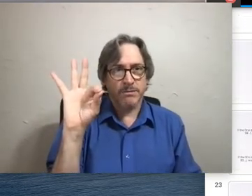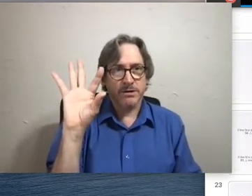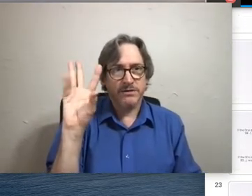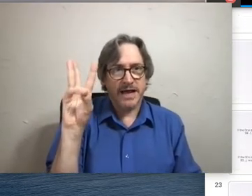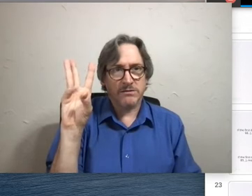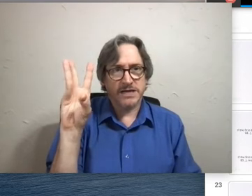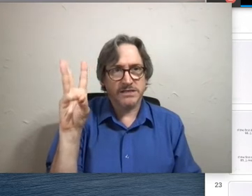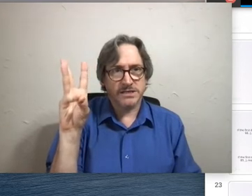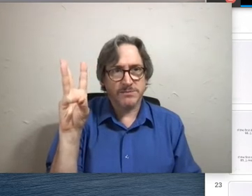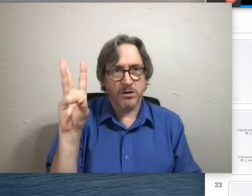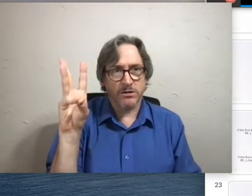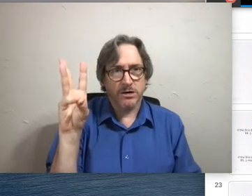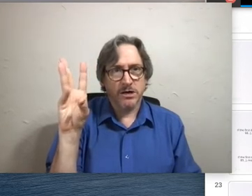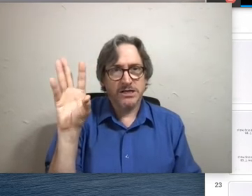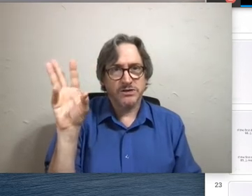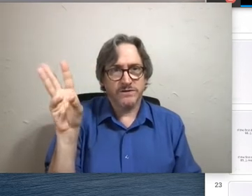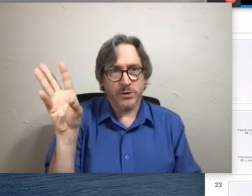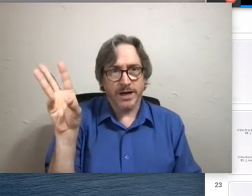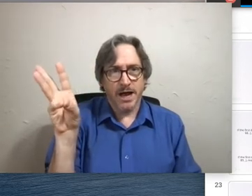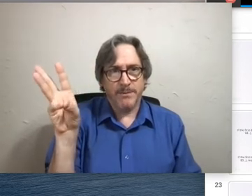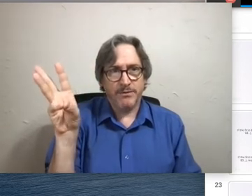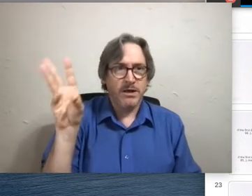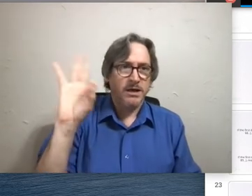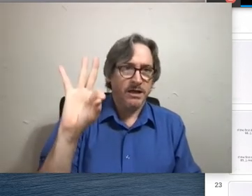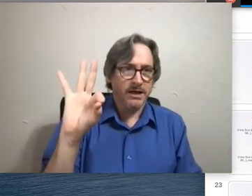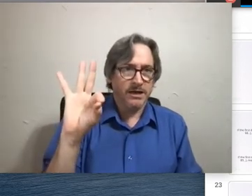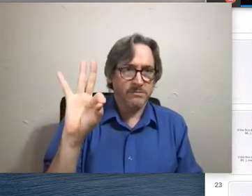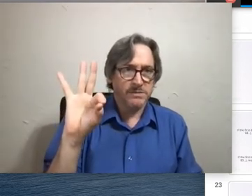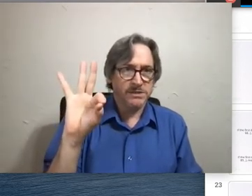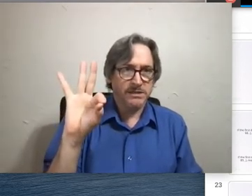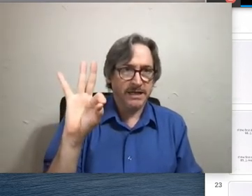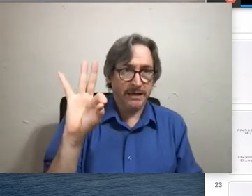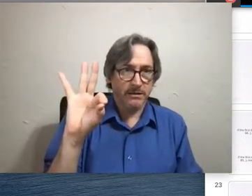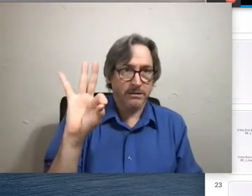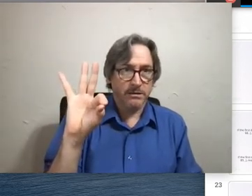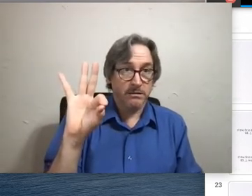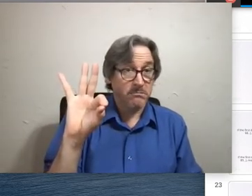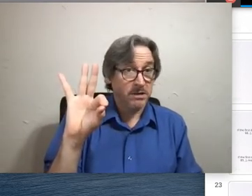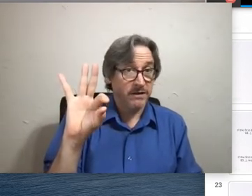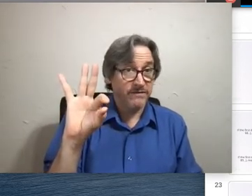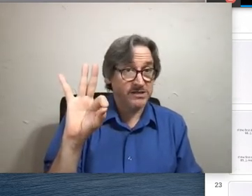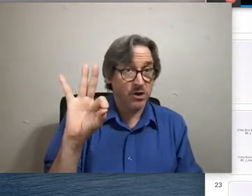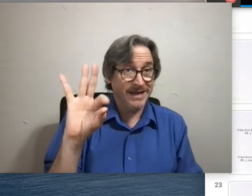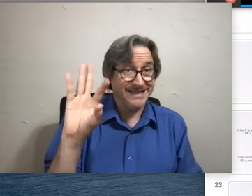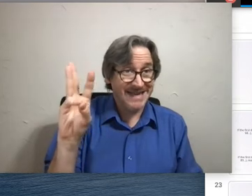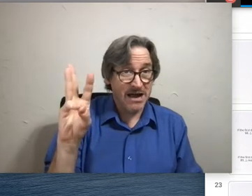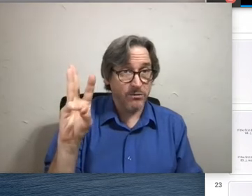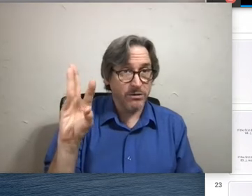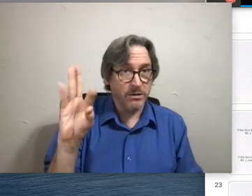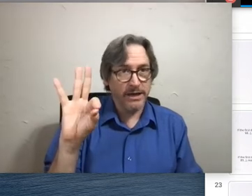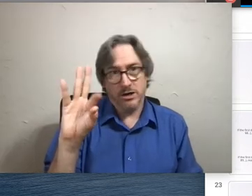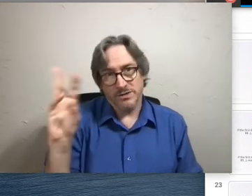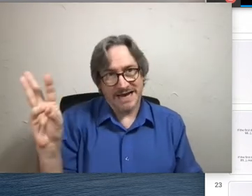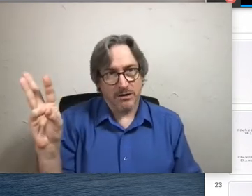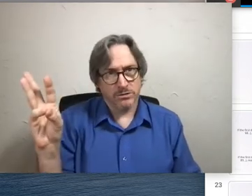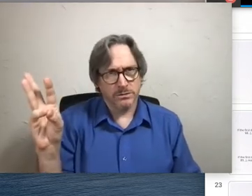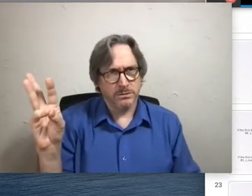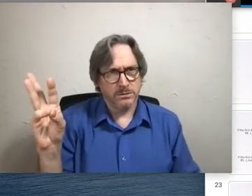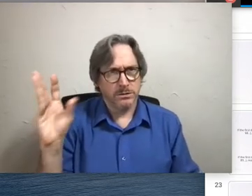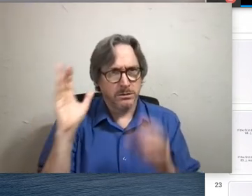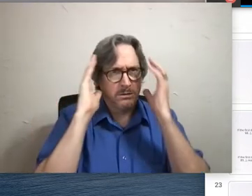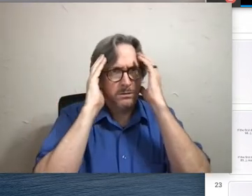higher number, the outside is the smaller. So if it's going up, it comes in. If it's going down, it goes